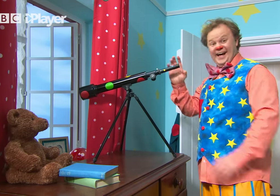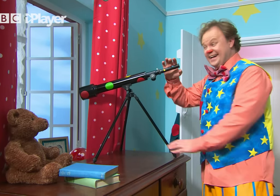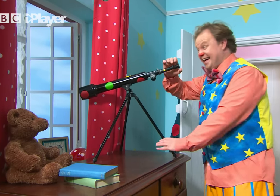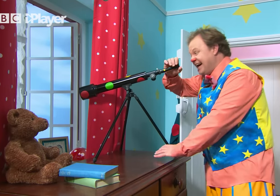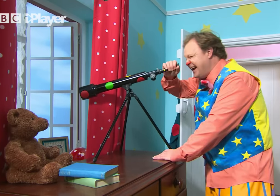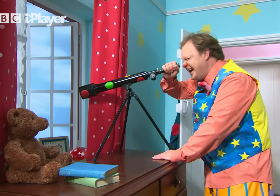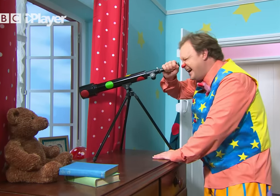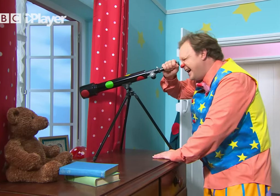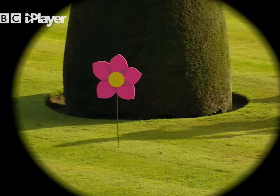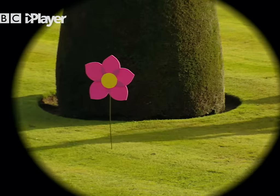Look!